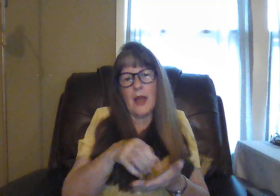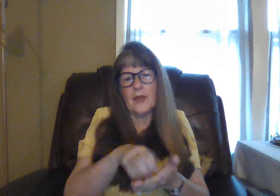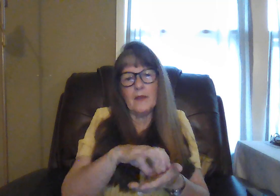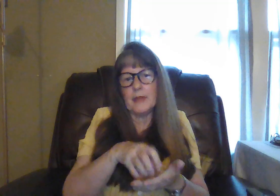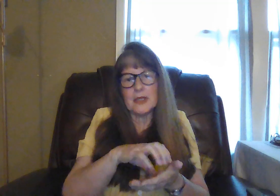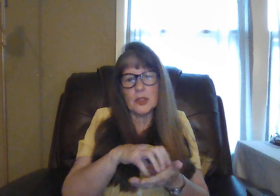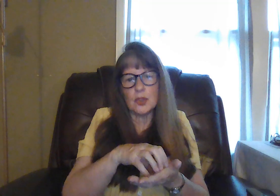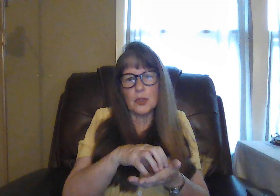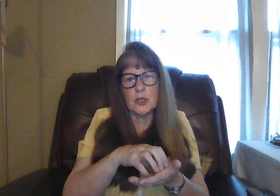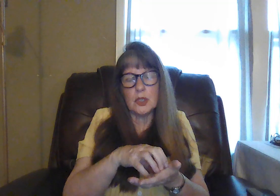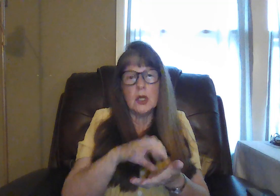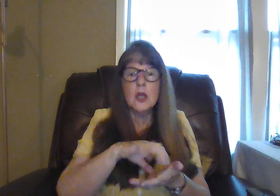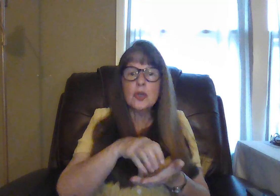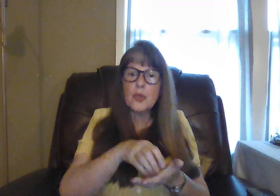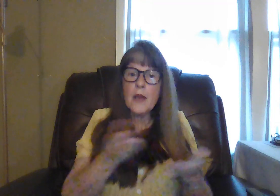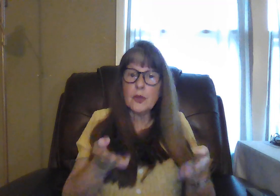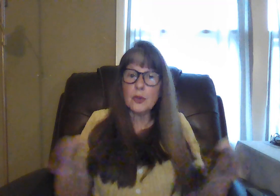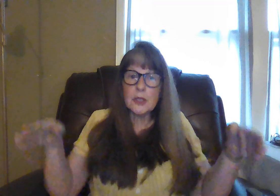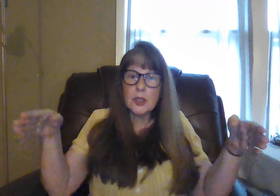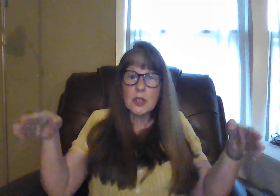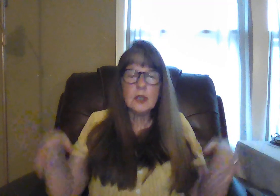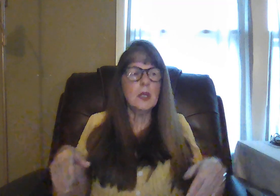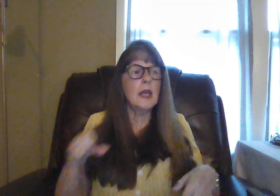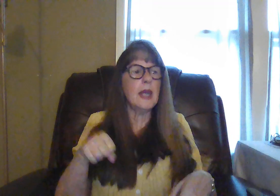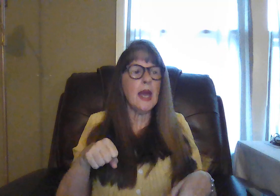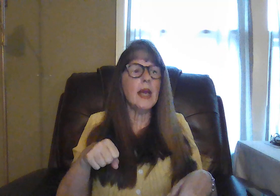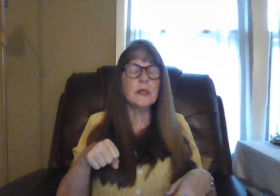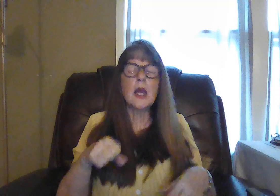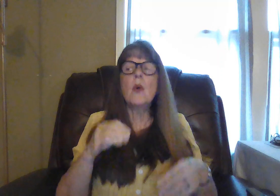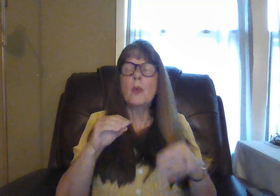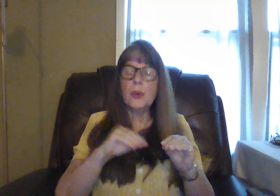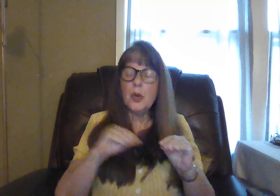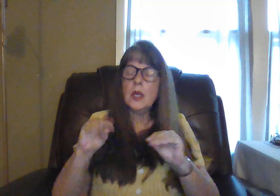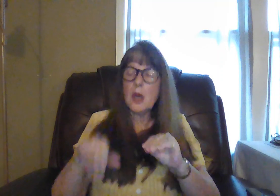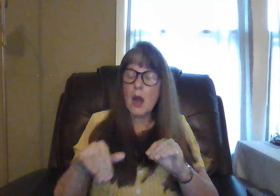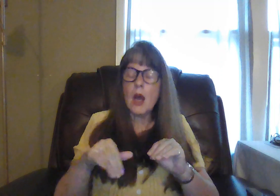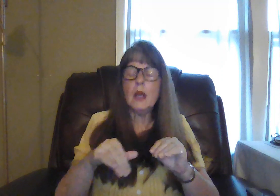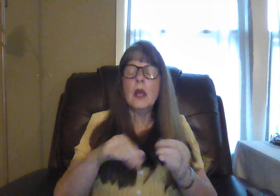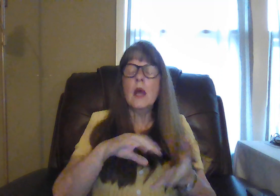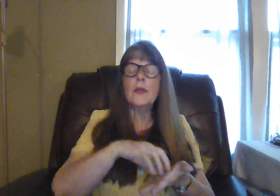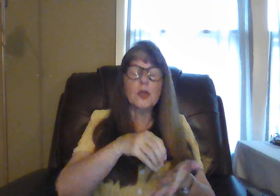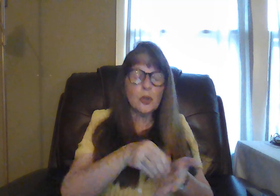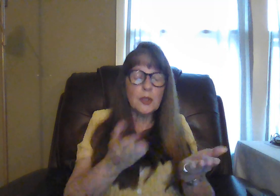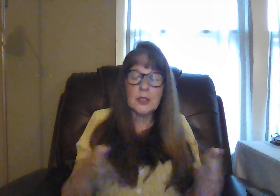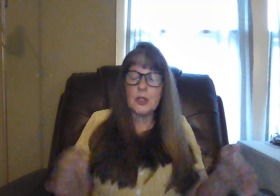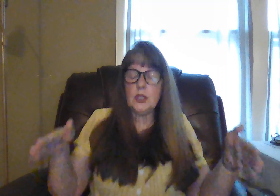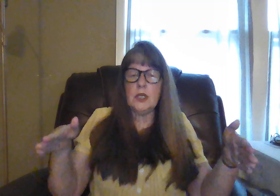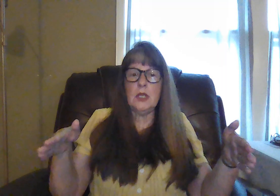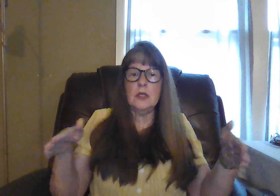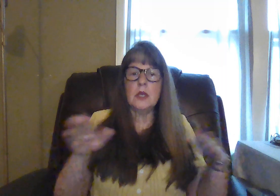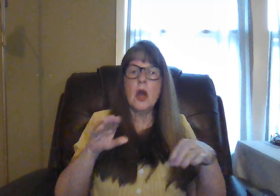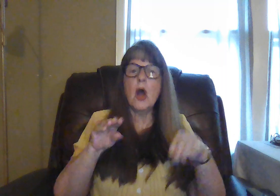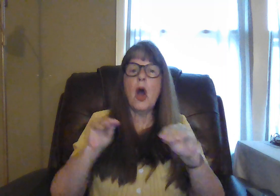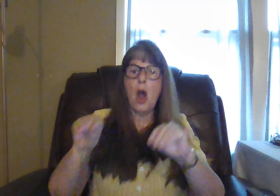think everybody says cookie sheet. Do you have a cookie sheet? Yes. Well, put it on the cookie sheet on